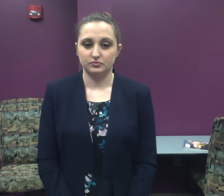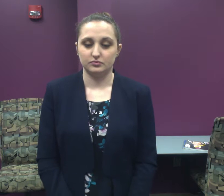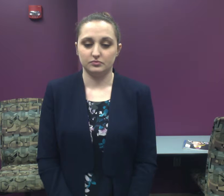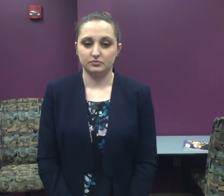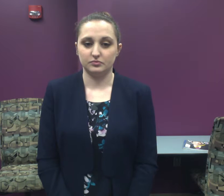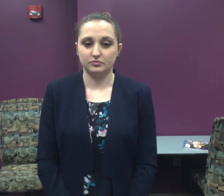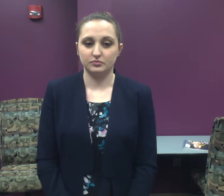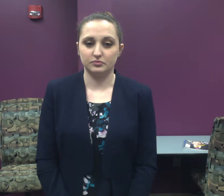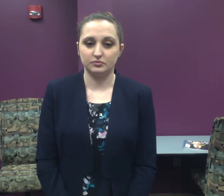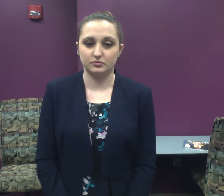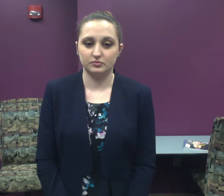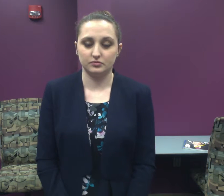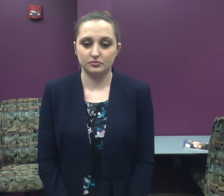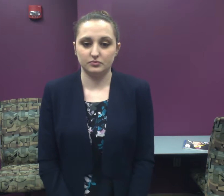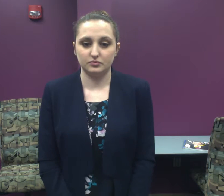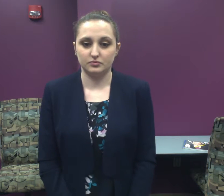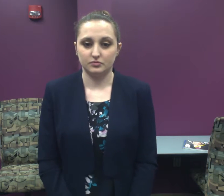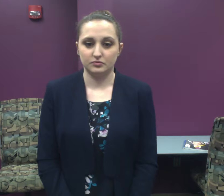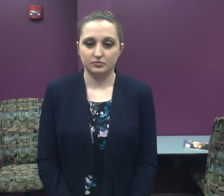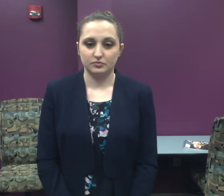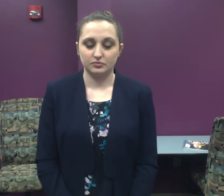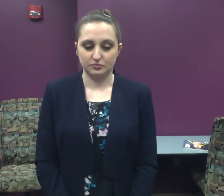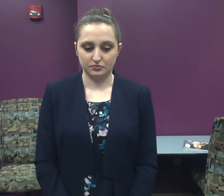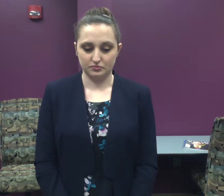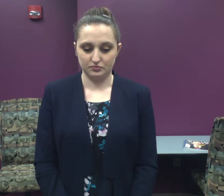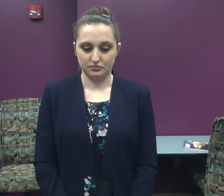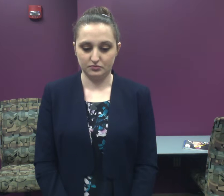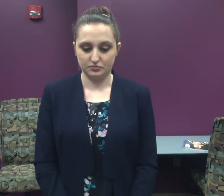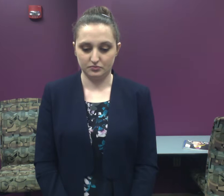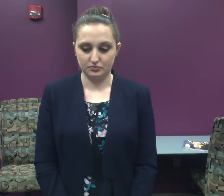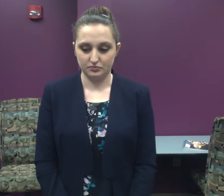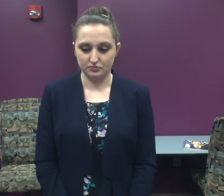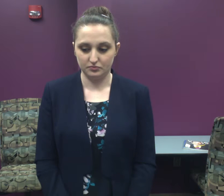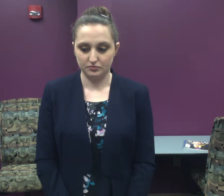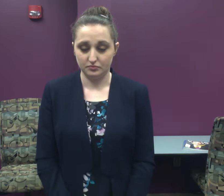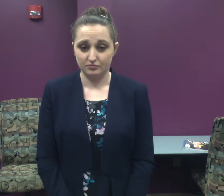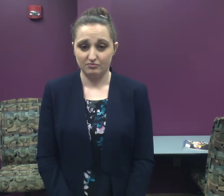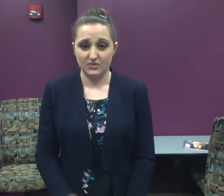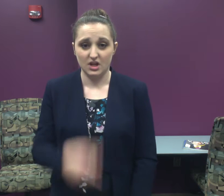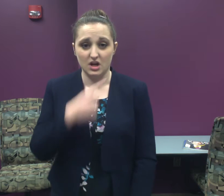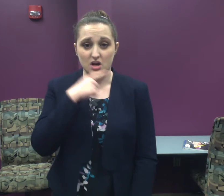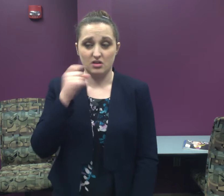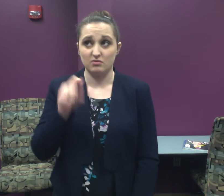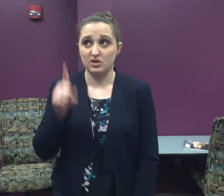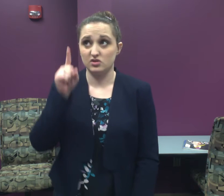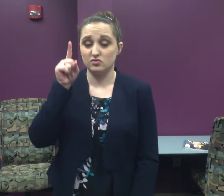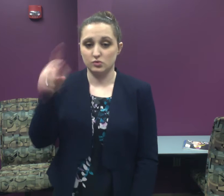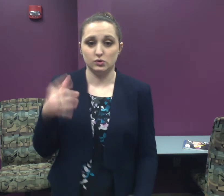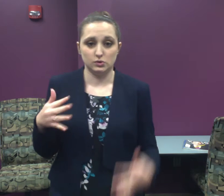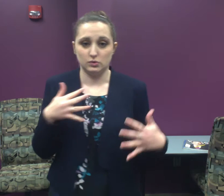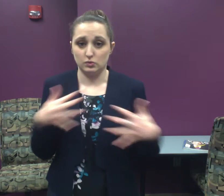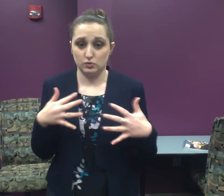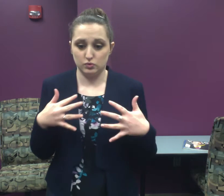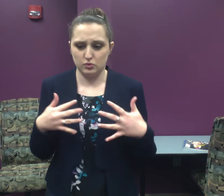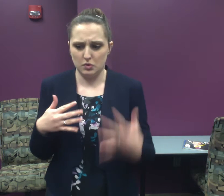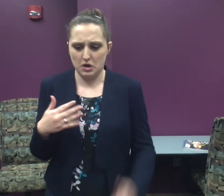Dad, start those people coming back, and so they were scared to death that they were going to be invaded again. So they were making loud noises. Not that many